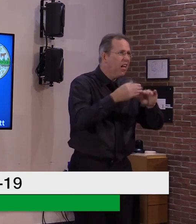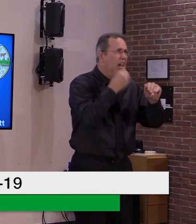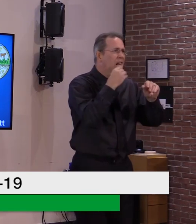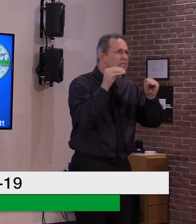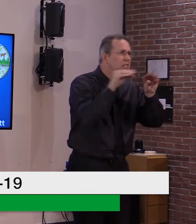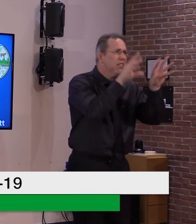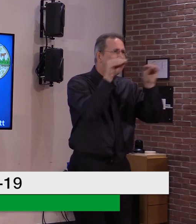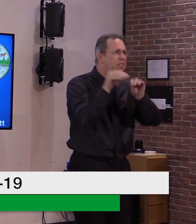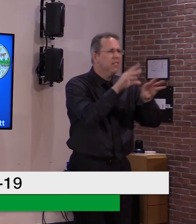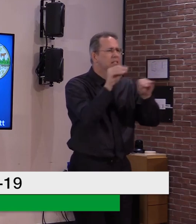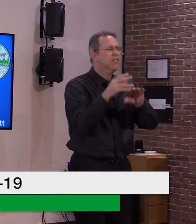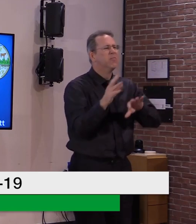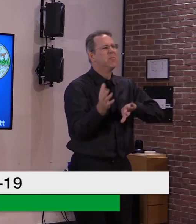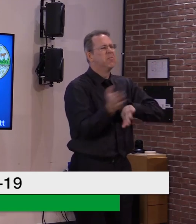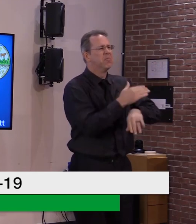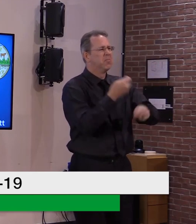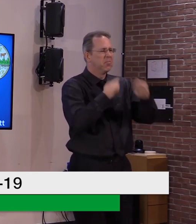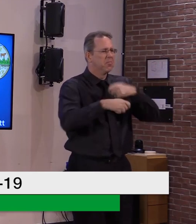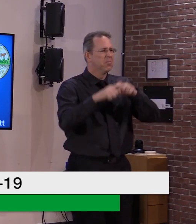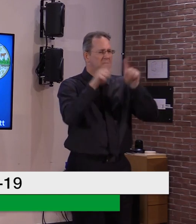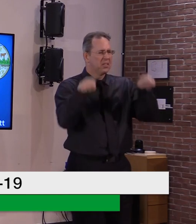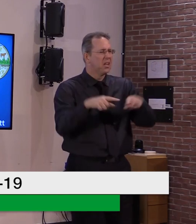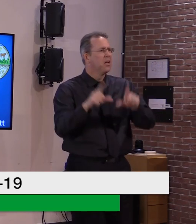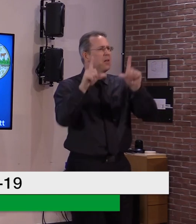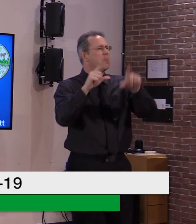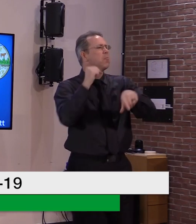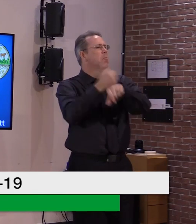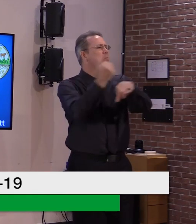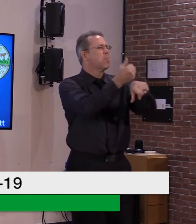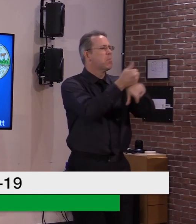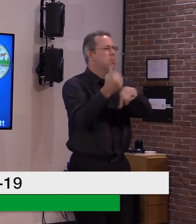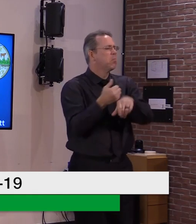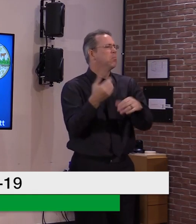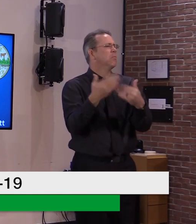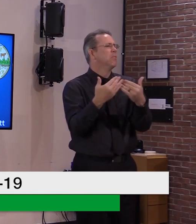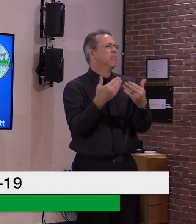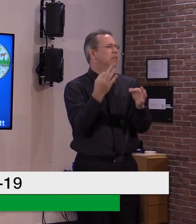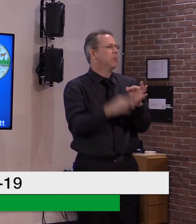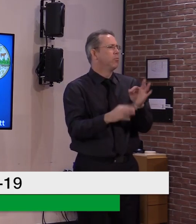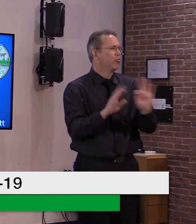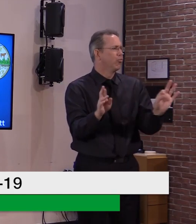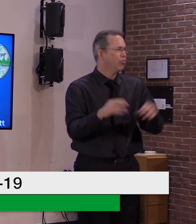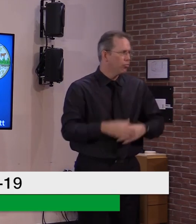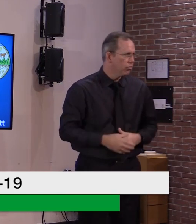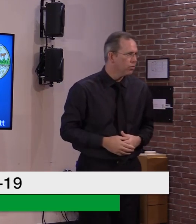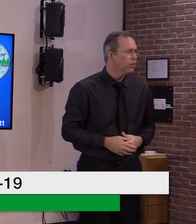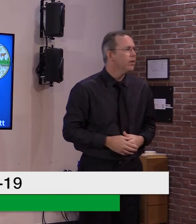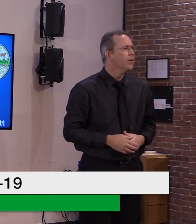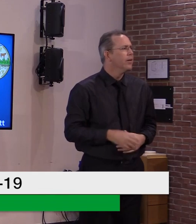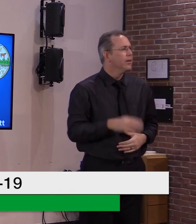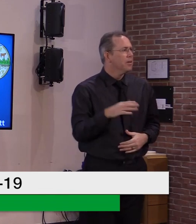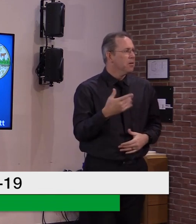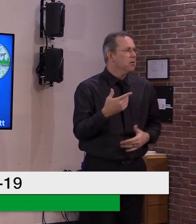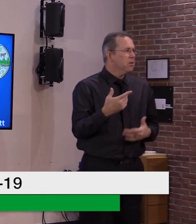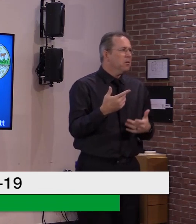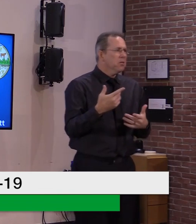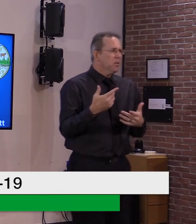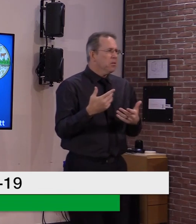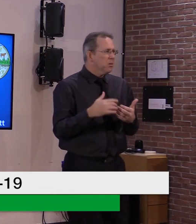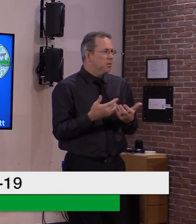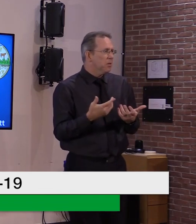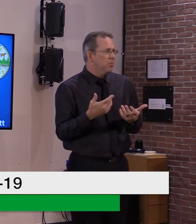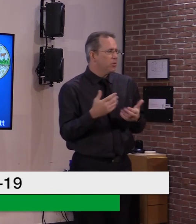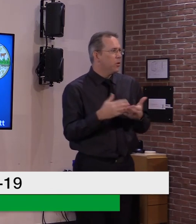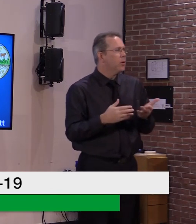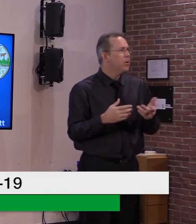it quickly and put it put them up so we we got them up and running within a week or two period so